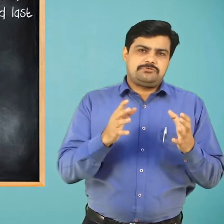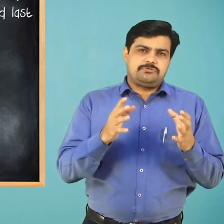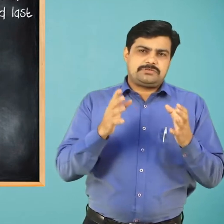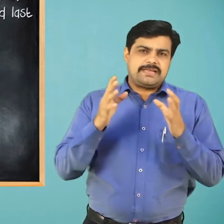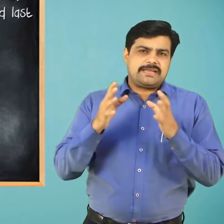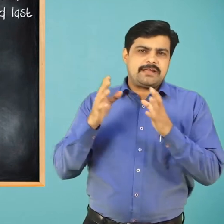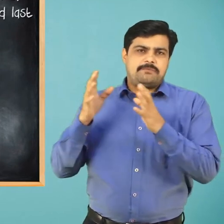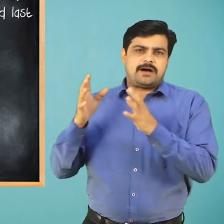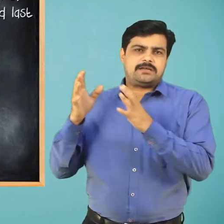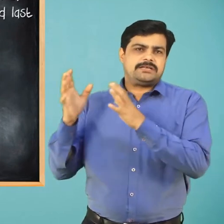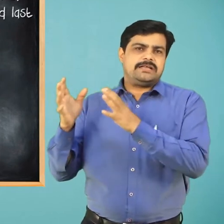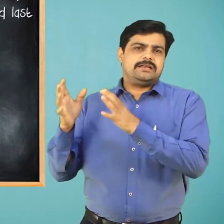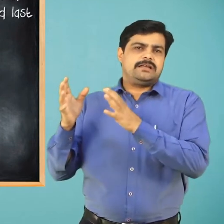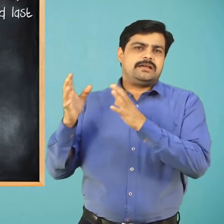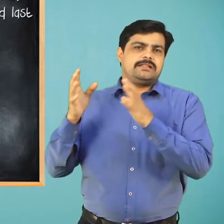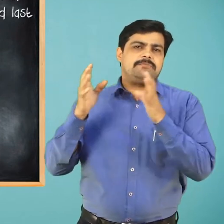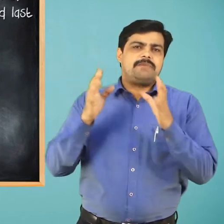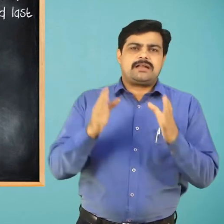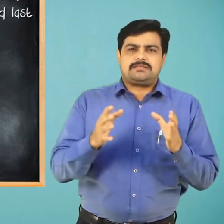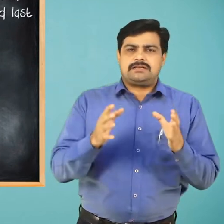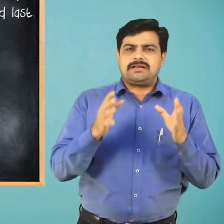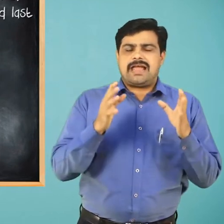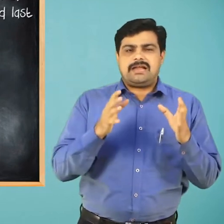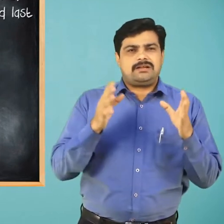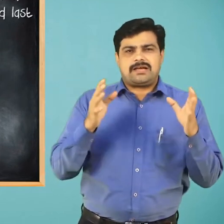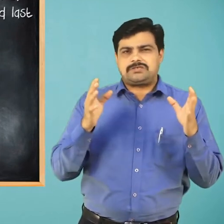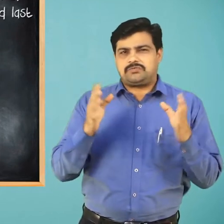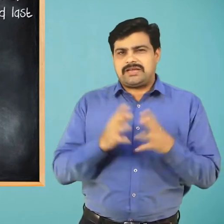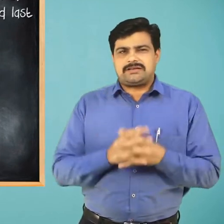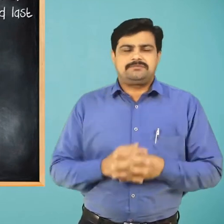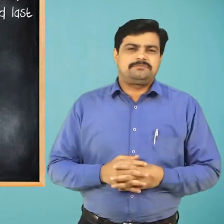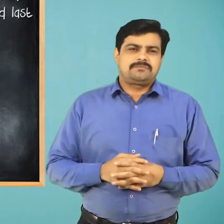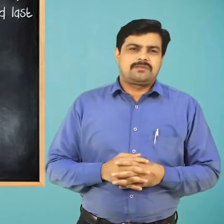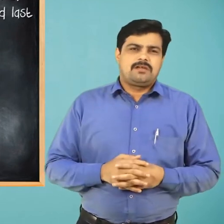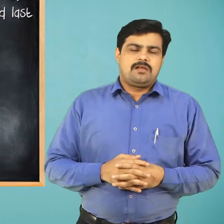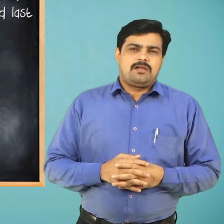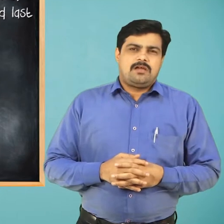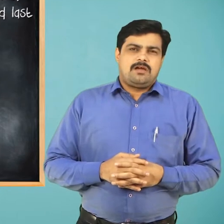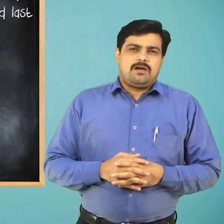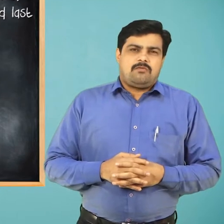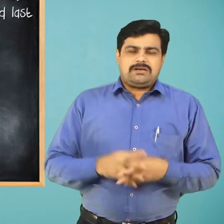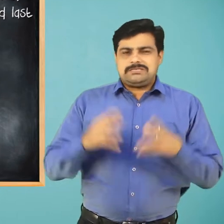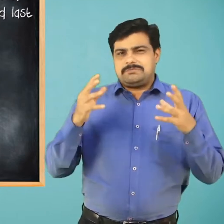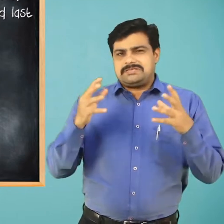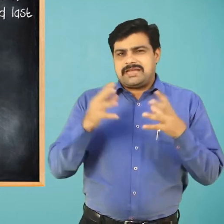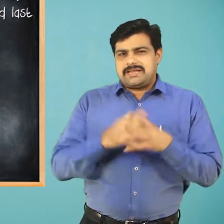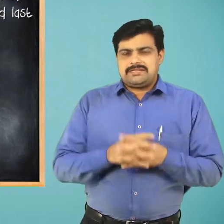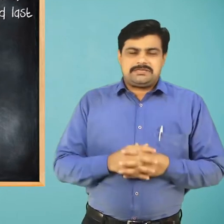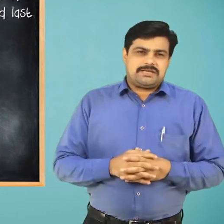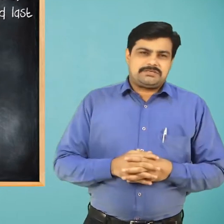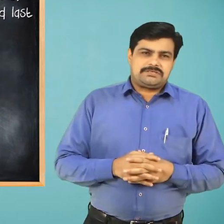62 taking part in the marathon held last week. What is the mistake in this